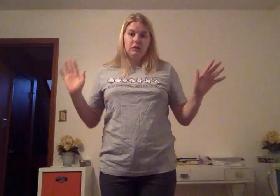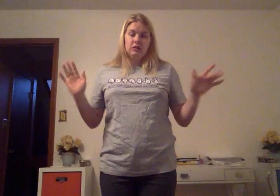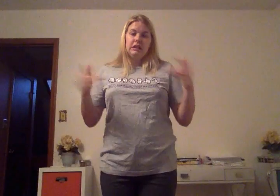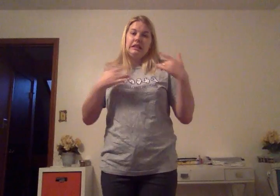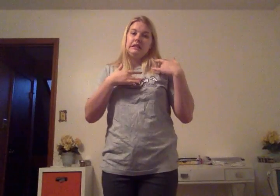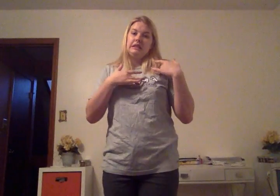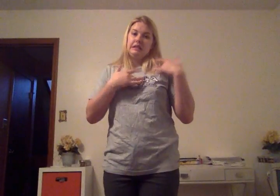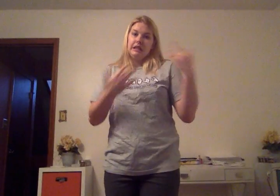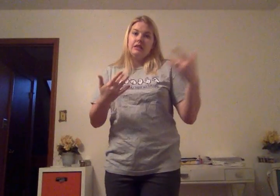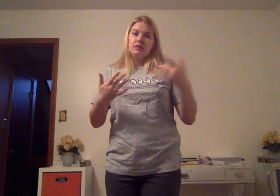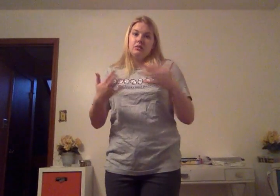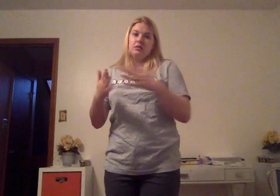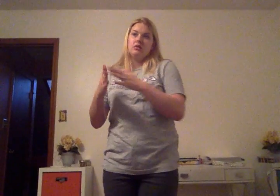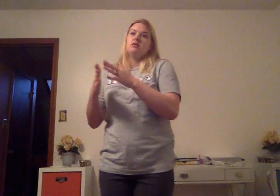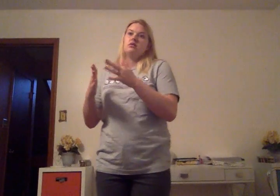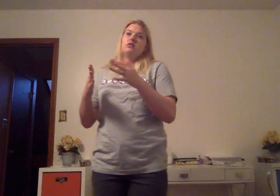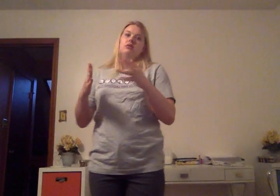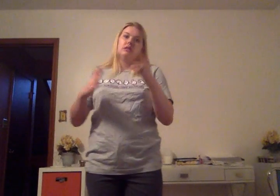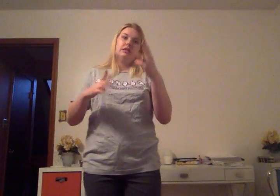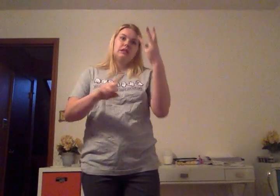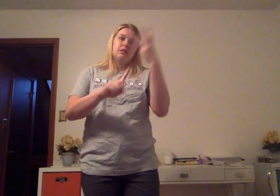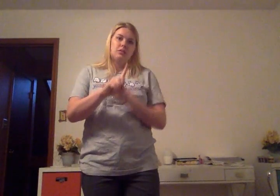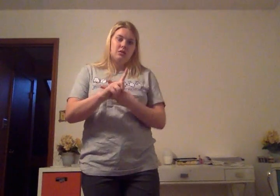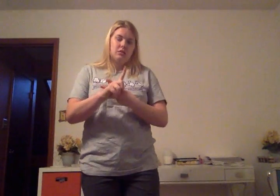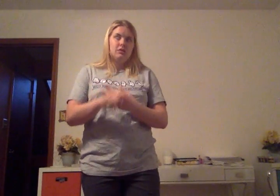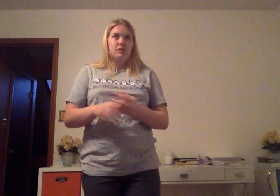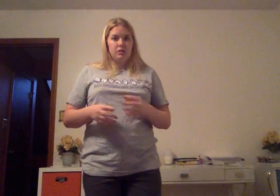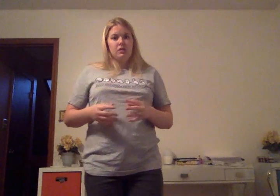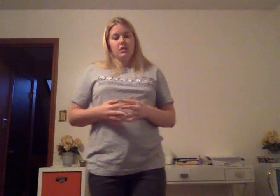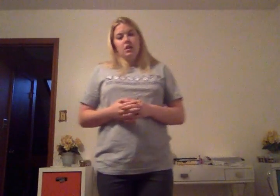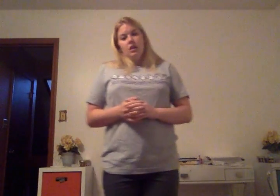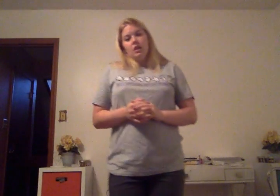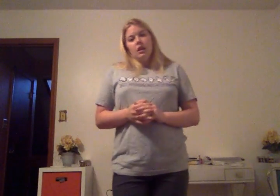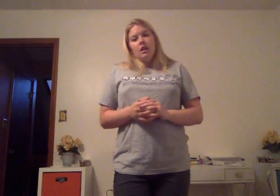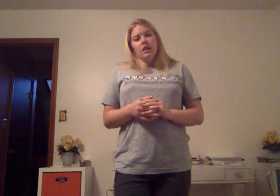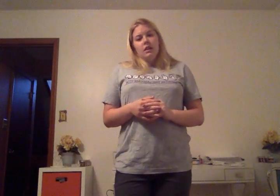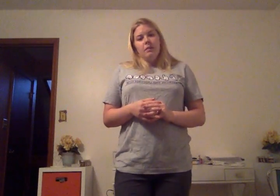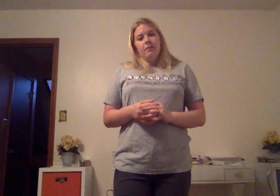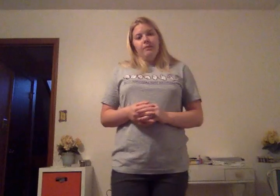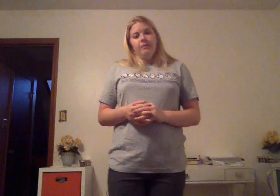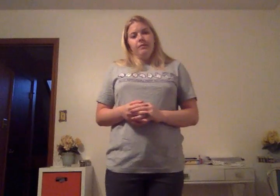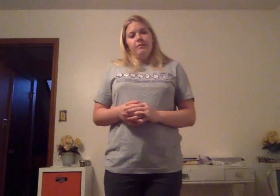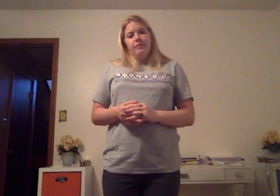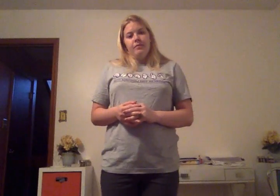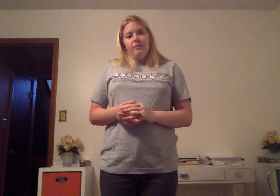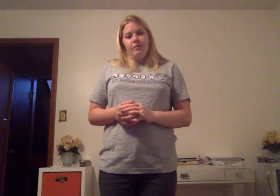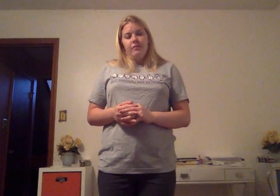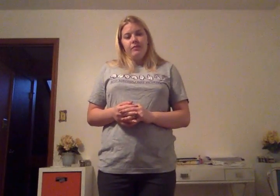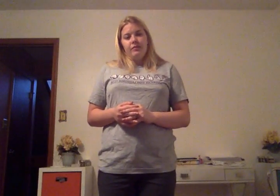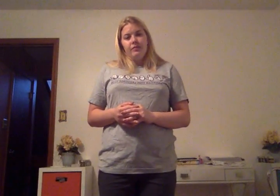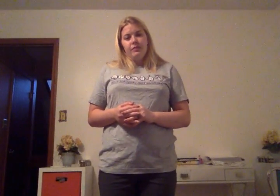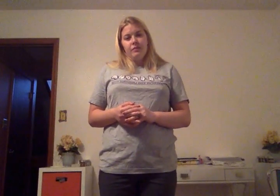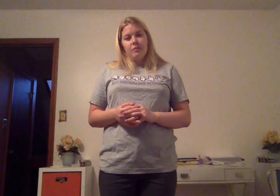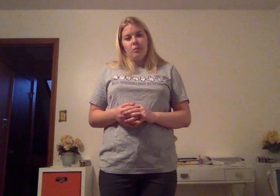takes like 6 months. You feel like, I mean, because people, the notion of